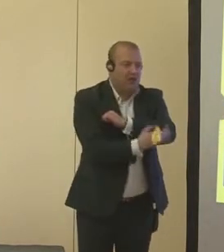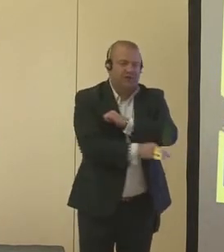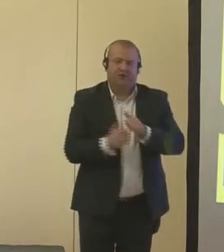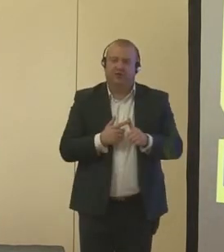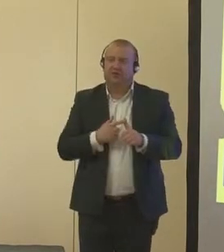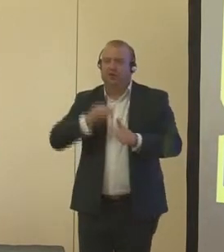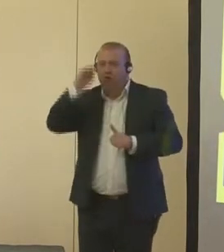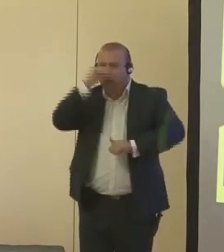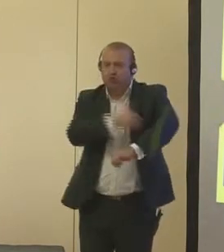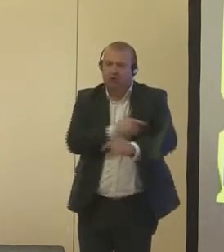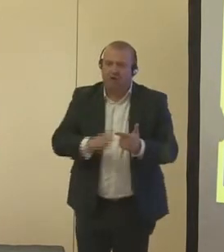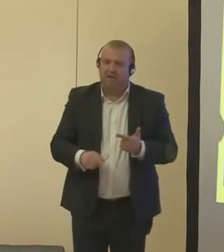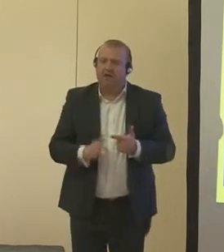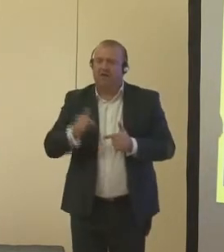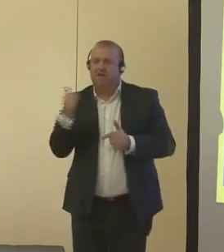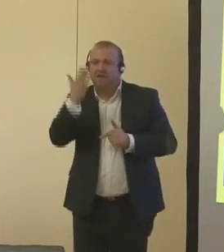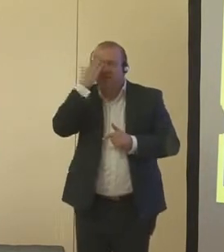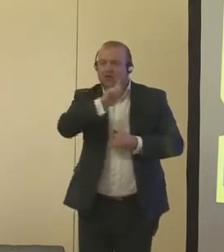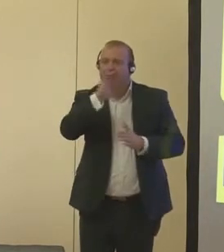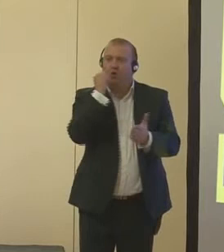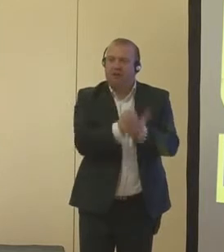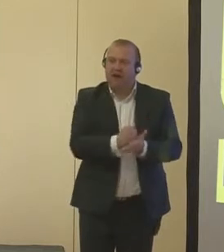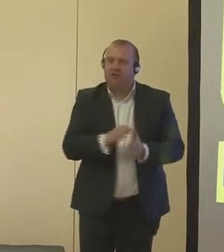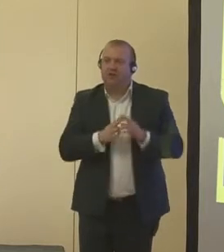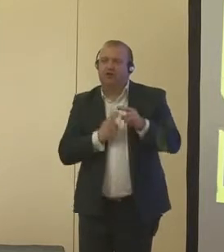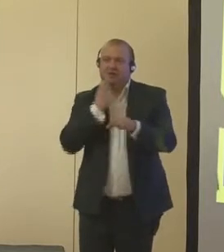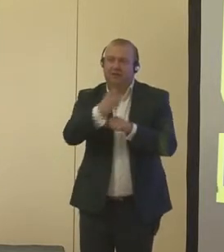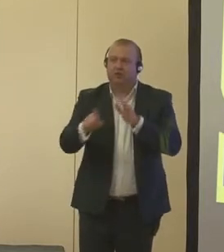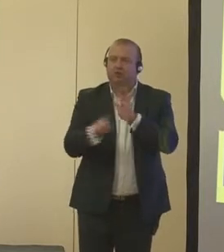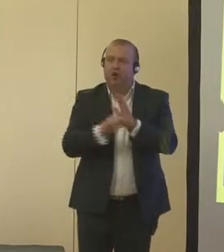have a right to having accessible information.